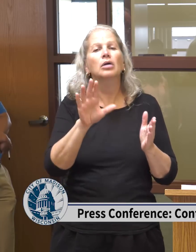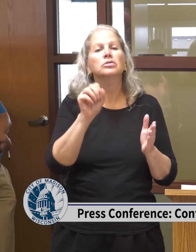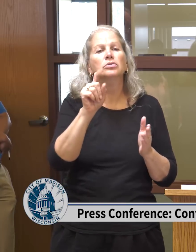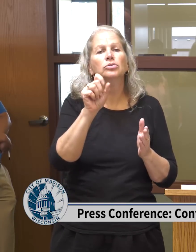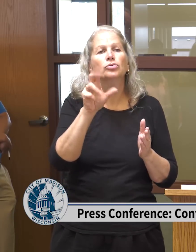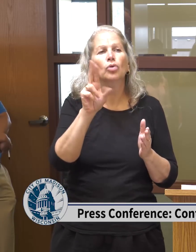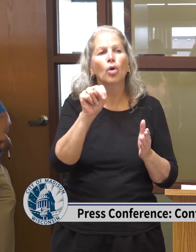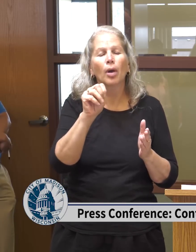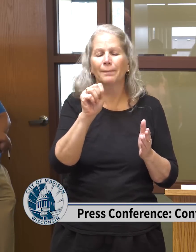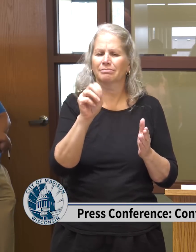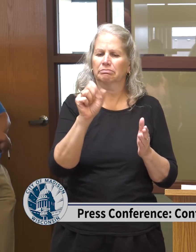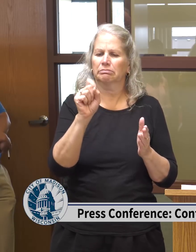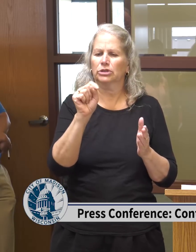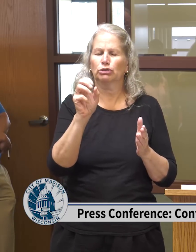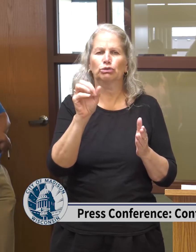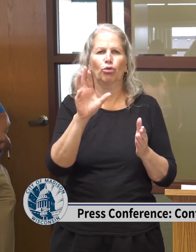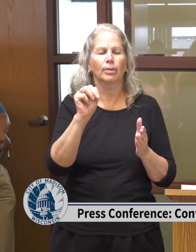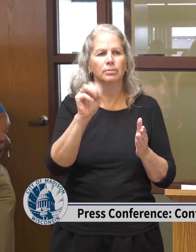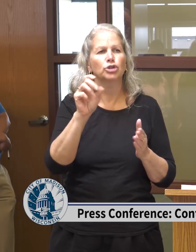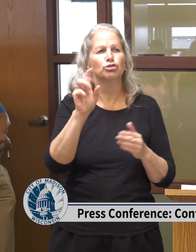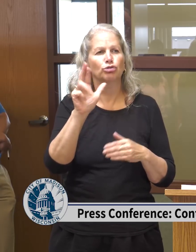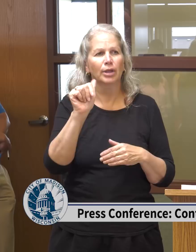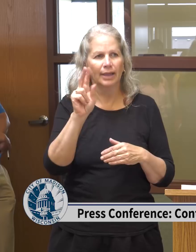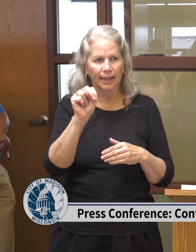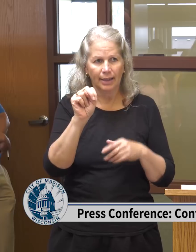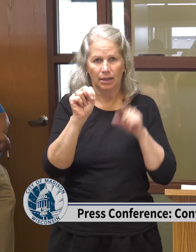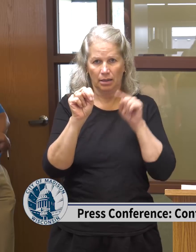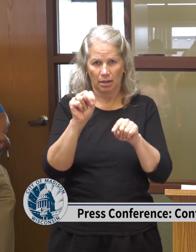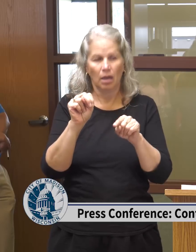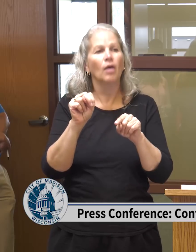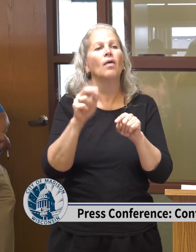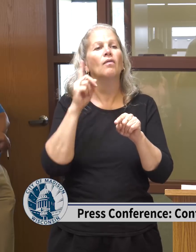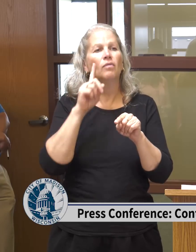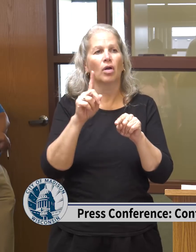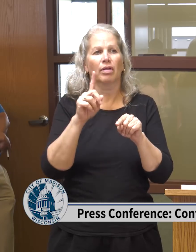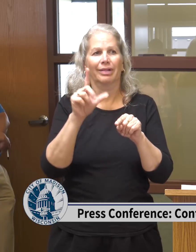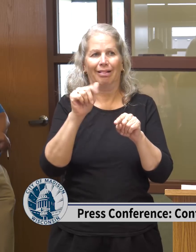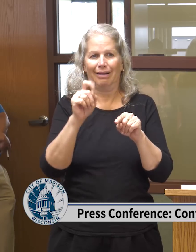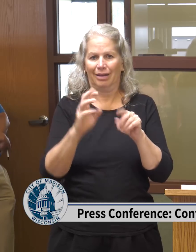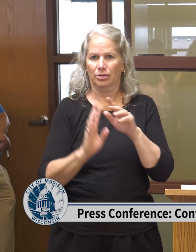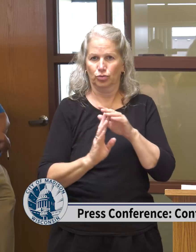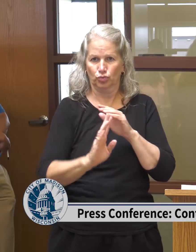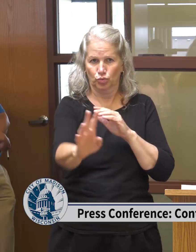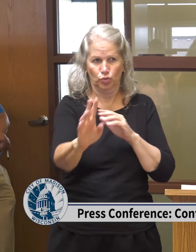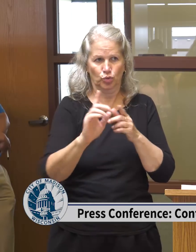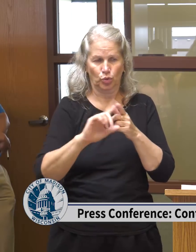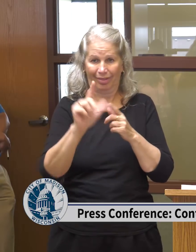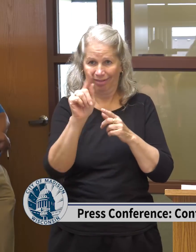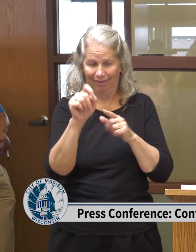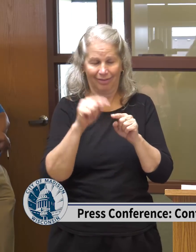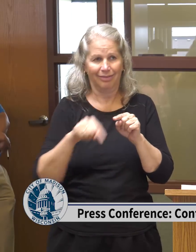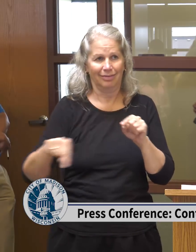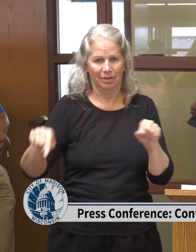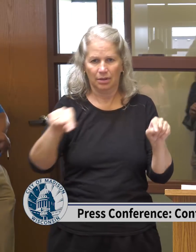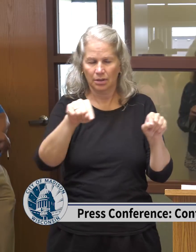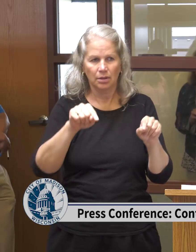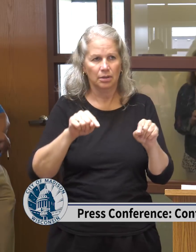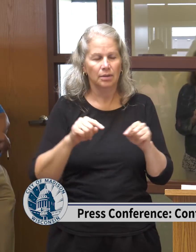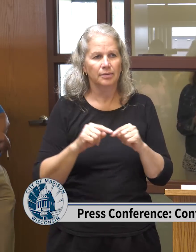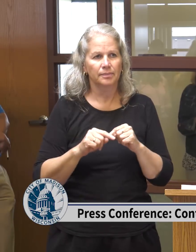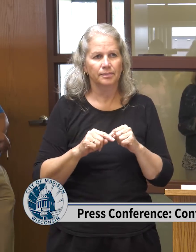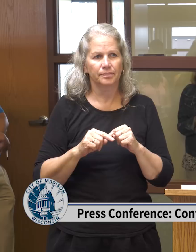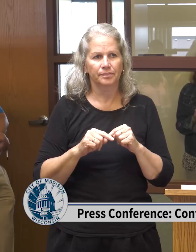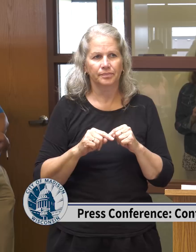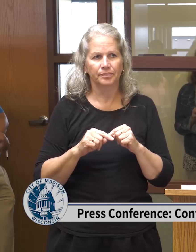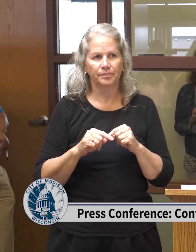lakes. There's one location where we're able to pump, but for the most part, those sewers are